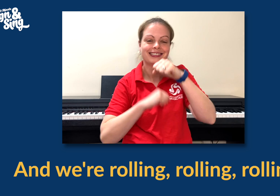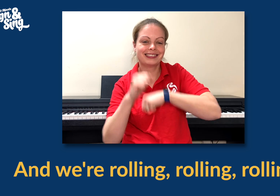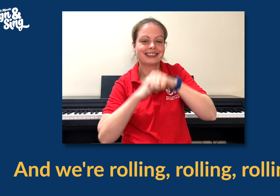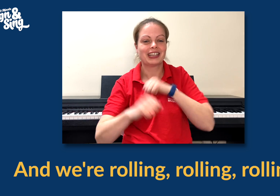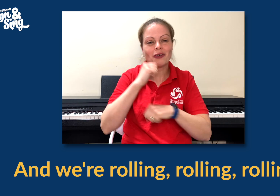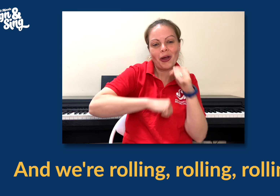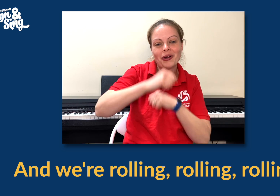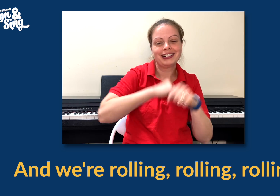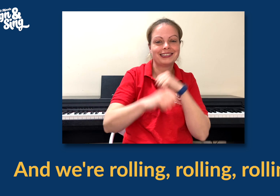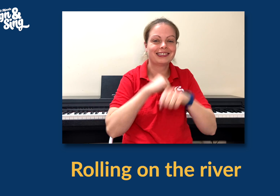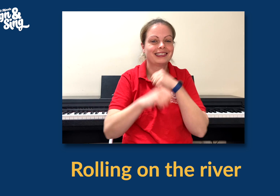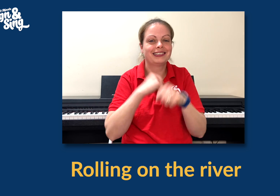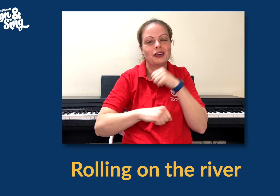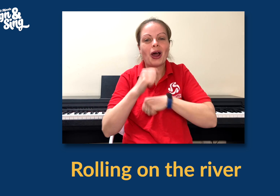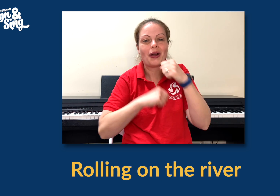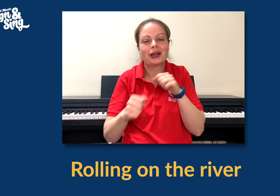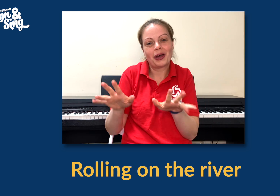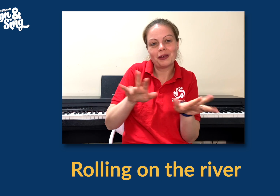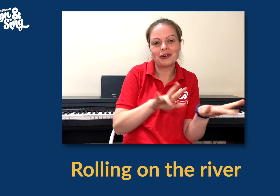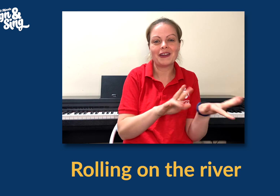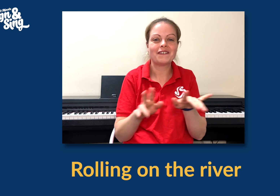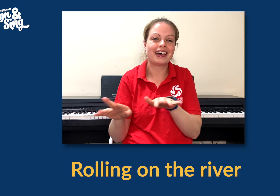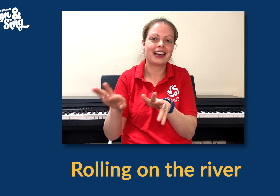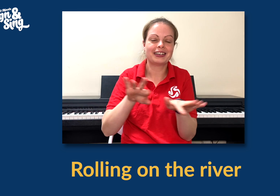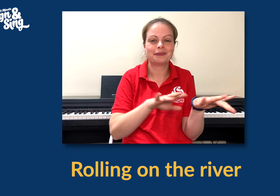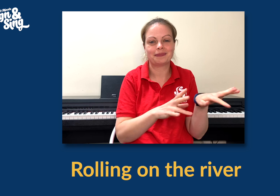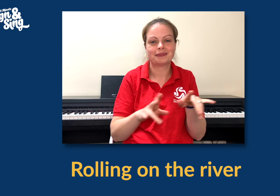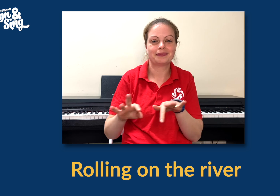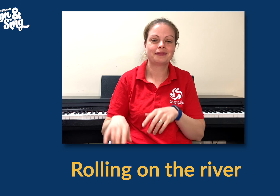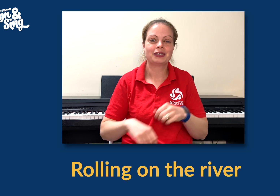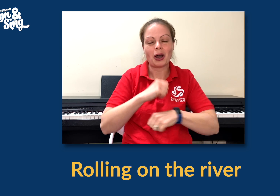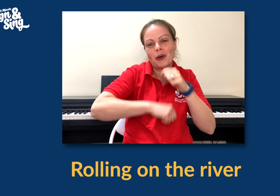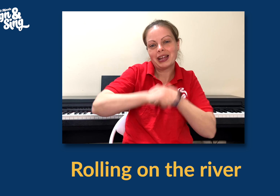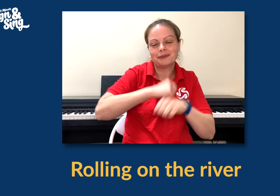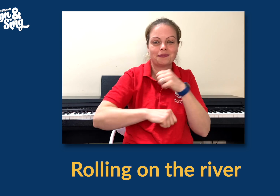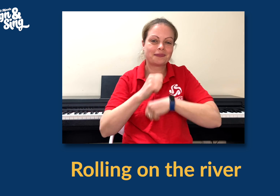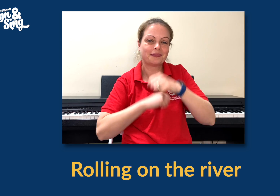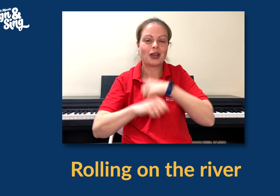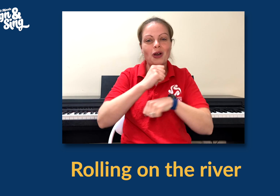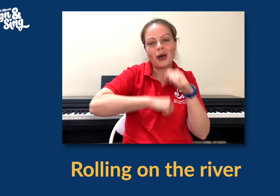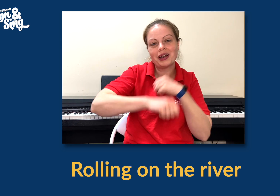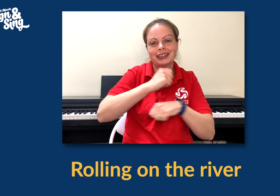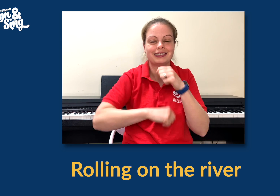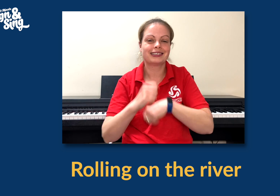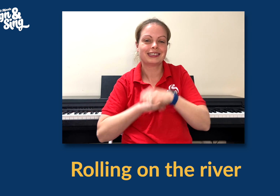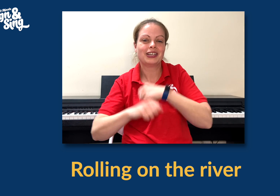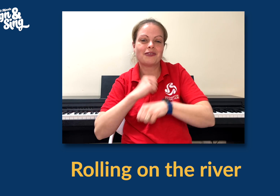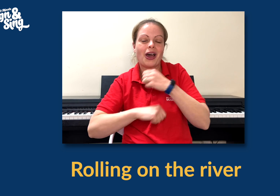Rolling, rolling, rolling on the river. So we're rolling,